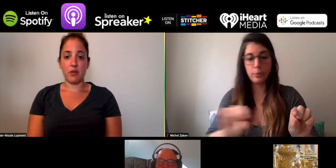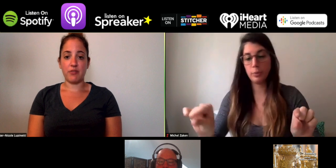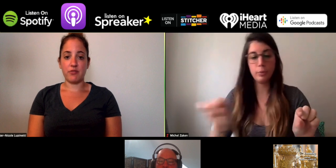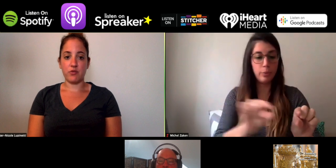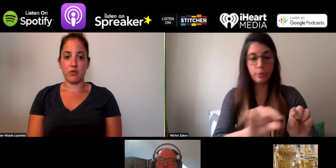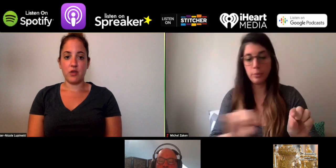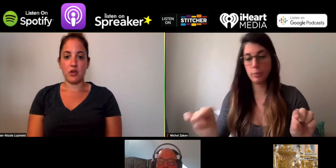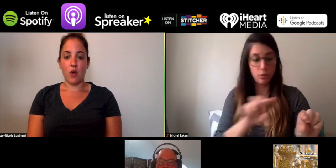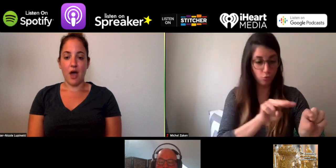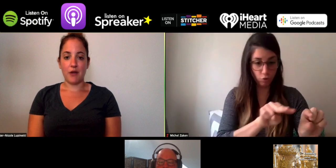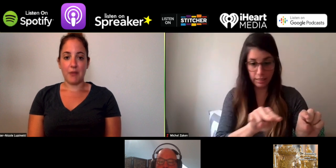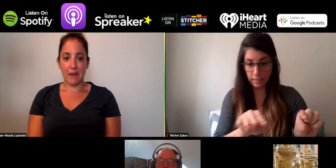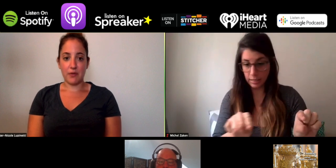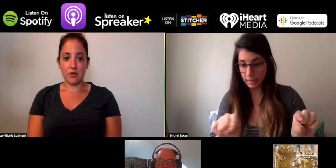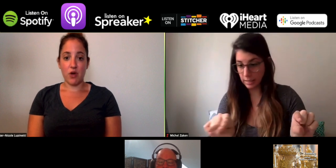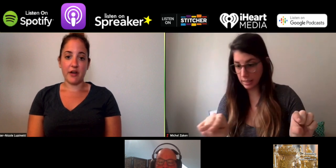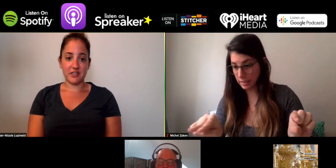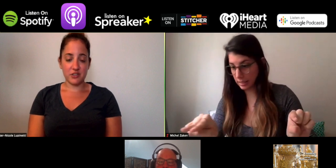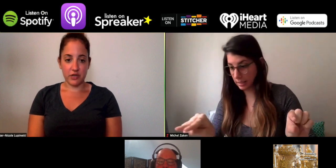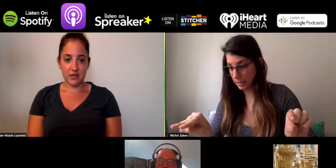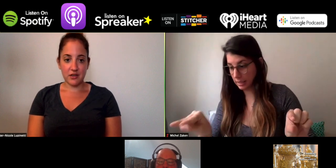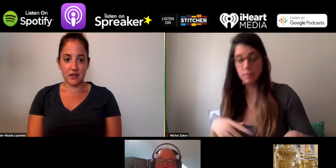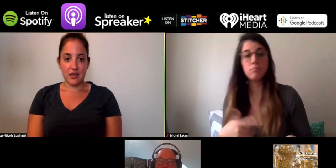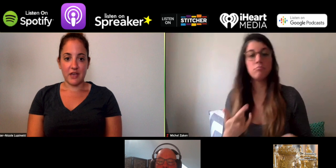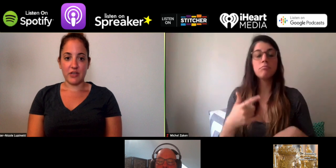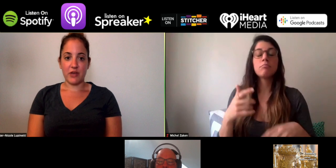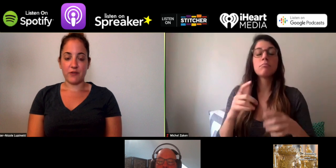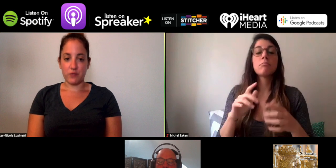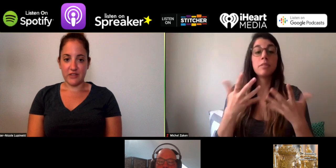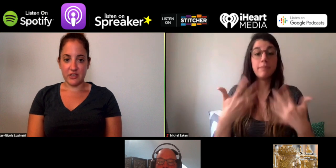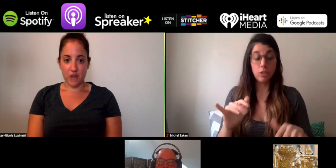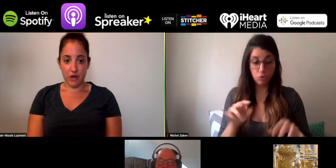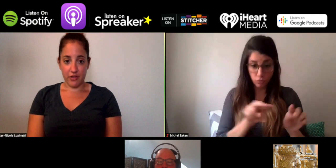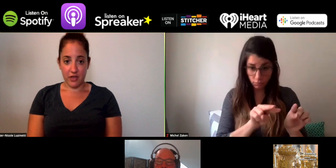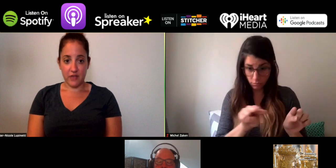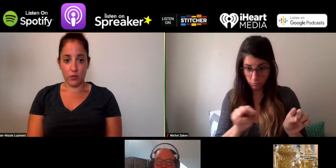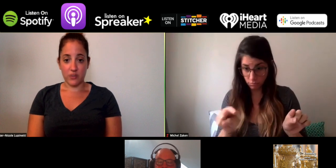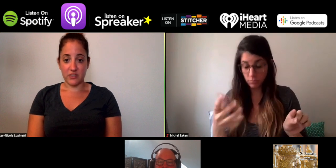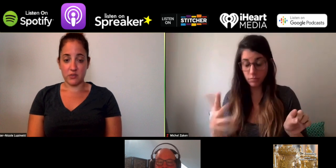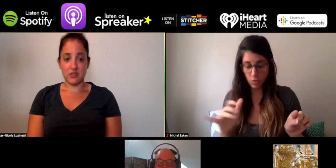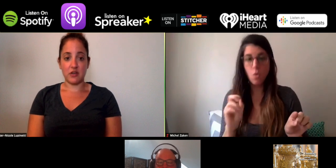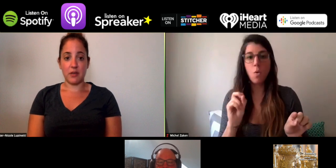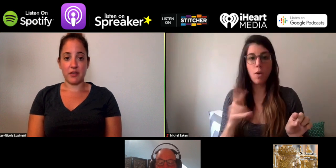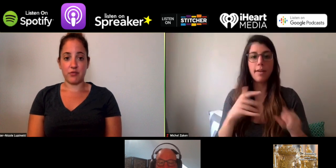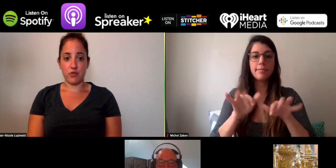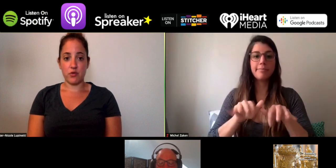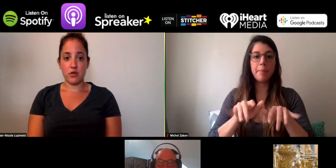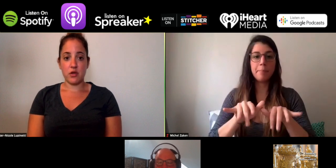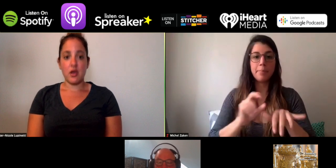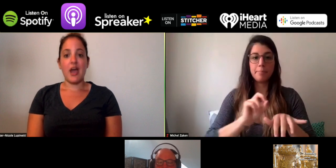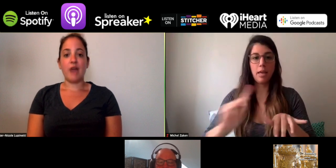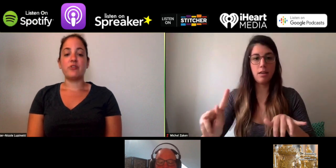would come through, you know, on a paper or on a screen. And then you would have to read the entire thing. And then once it was done coming